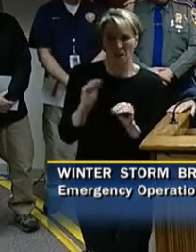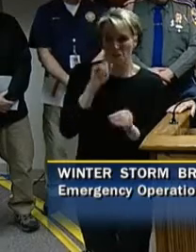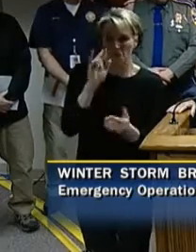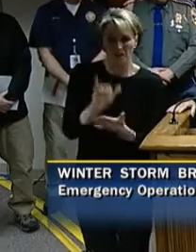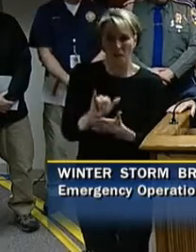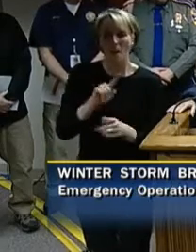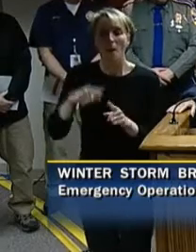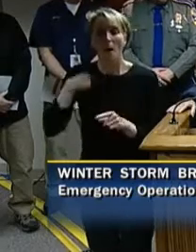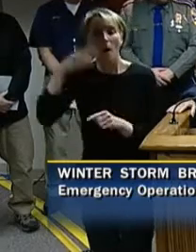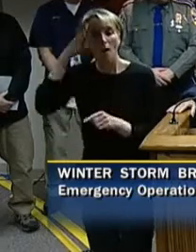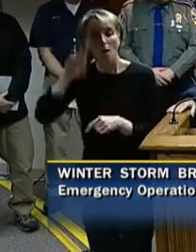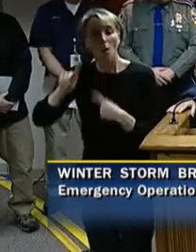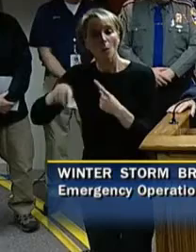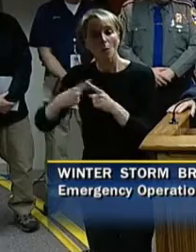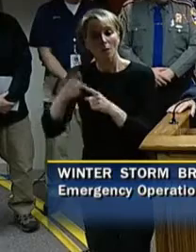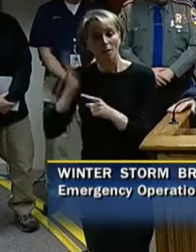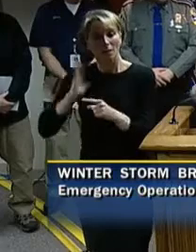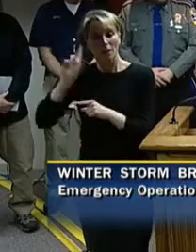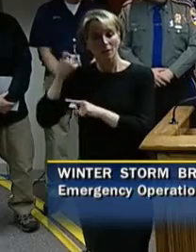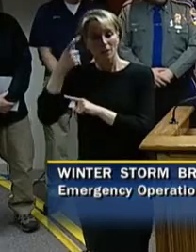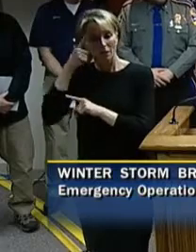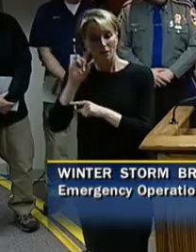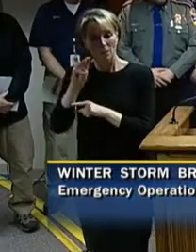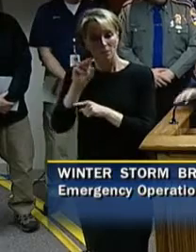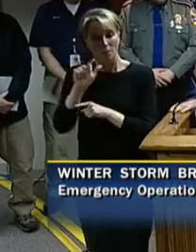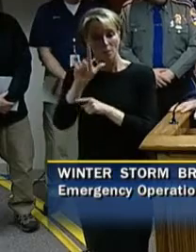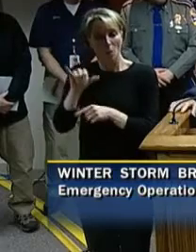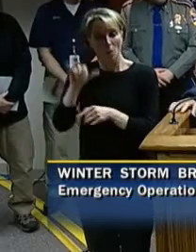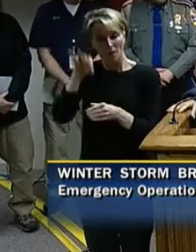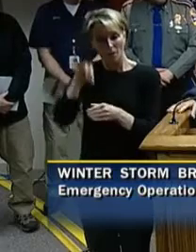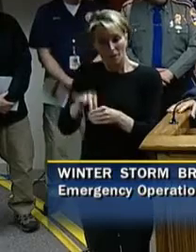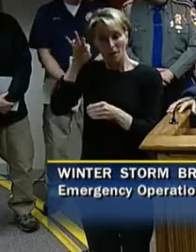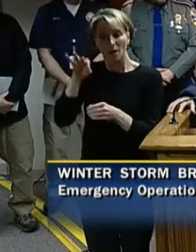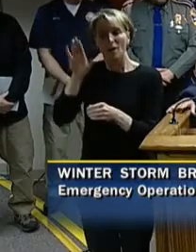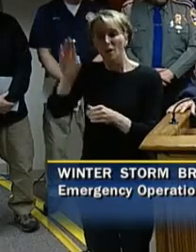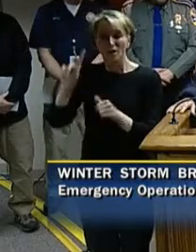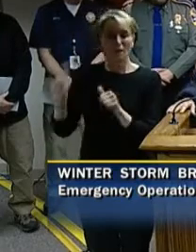50 days. And again, he relied upon the professionalism of the